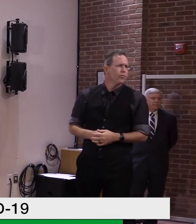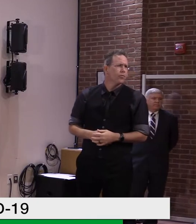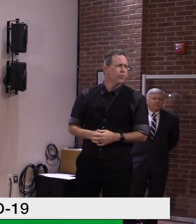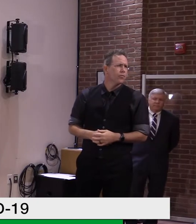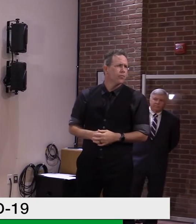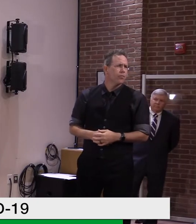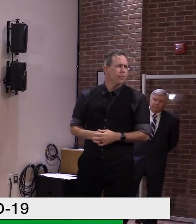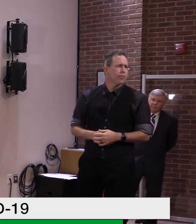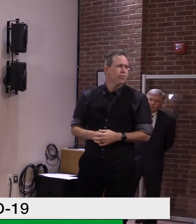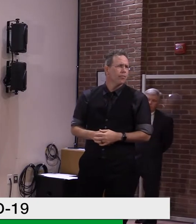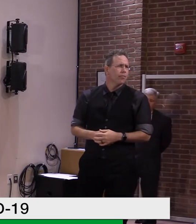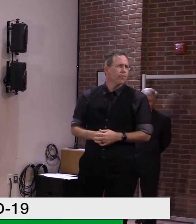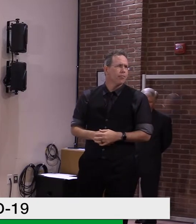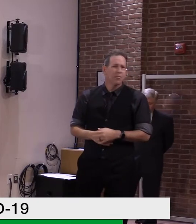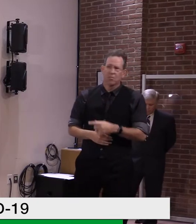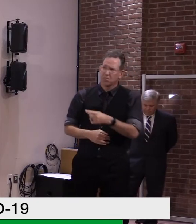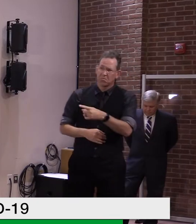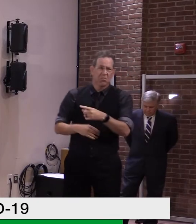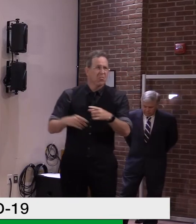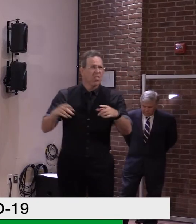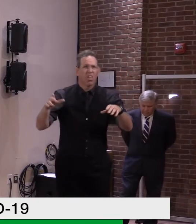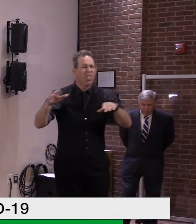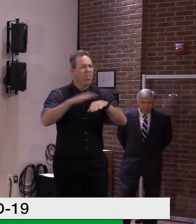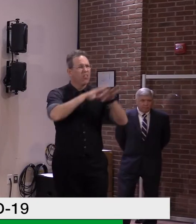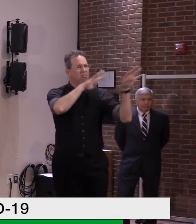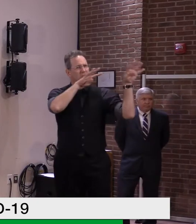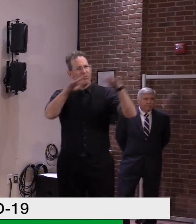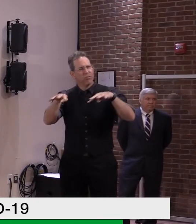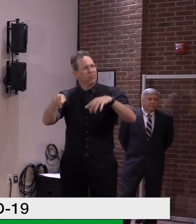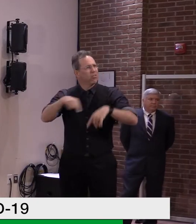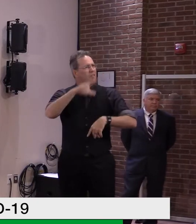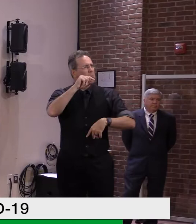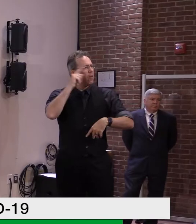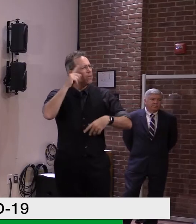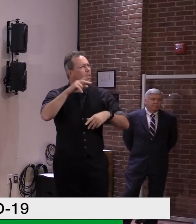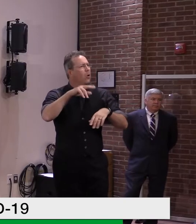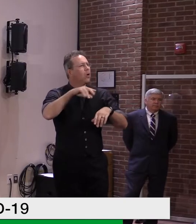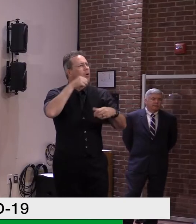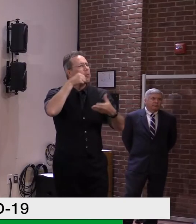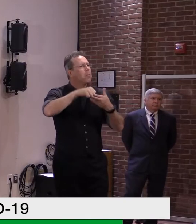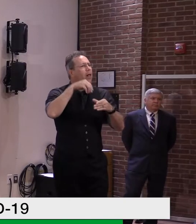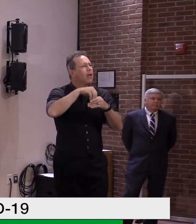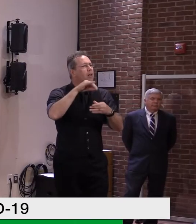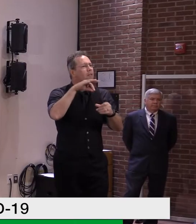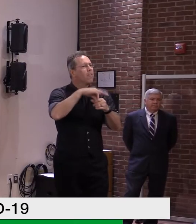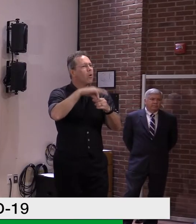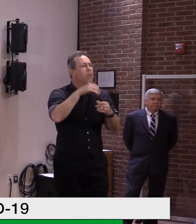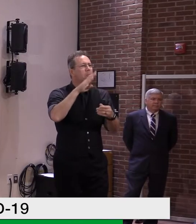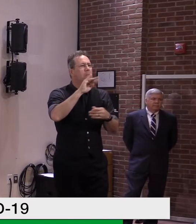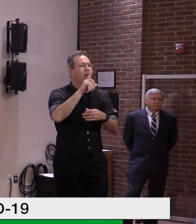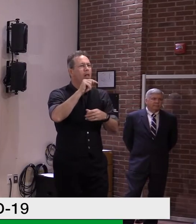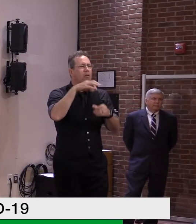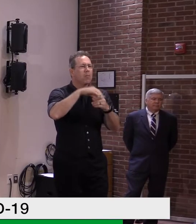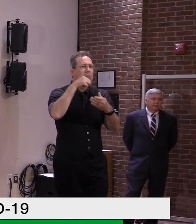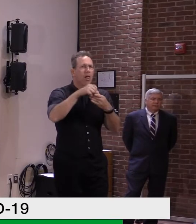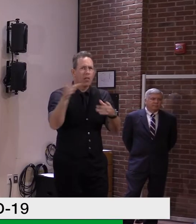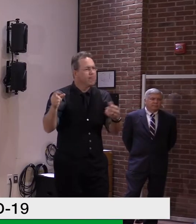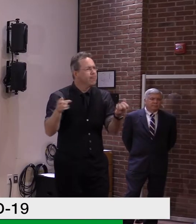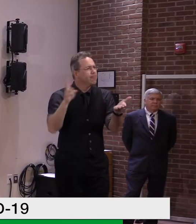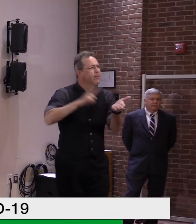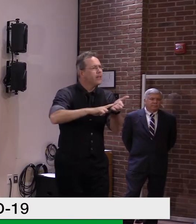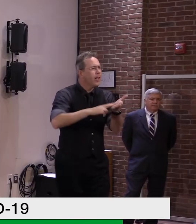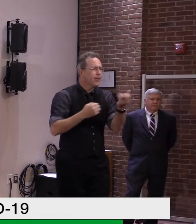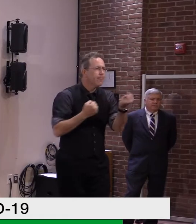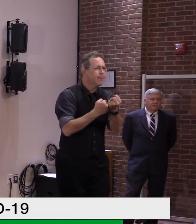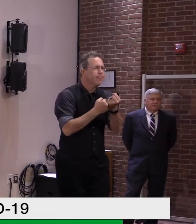mail-in ballot or vote by mail bill into law. I'm wondering if you can reflect